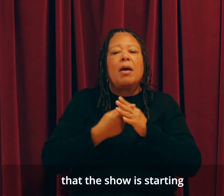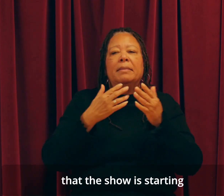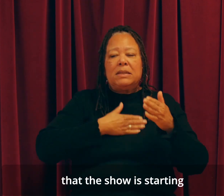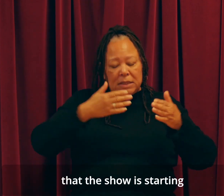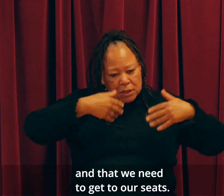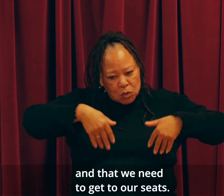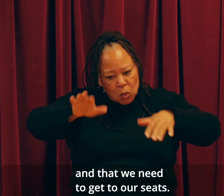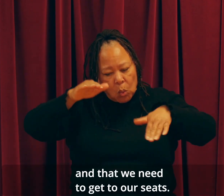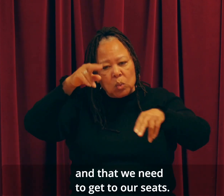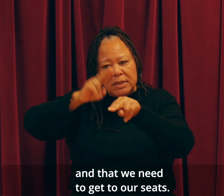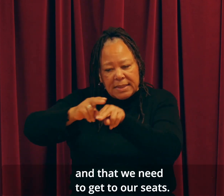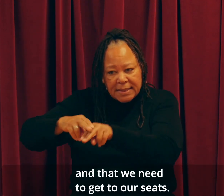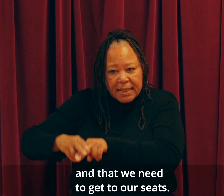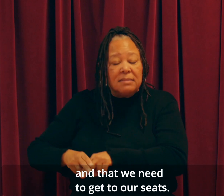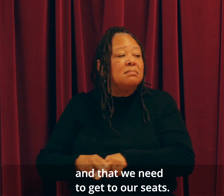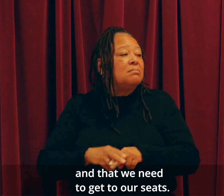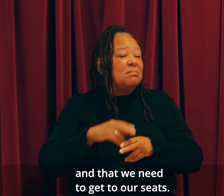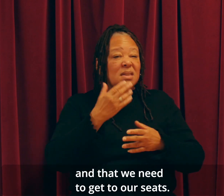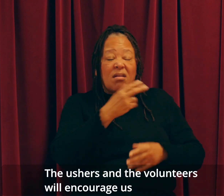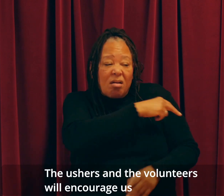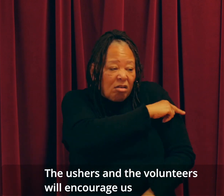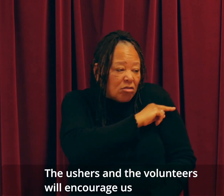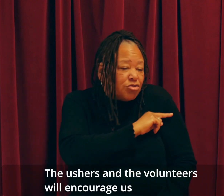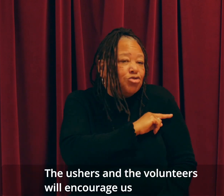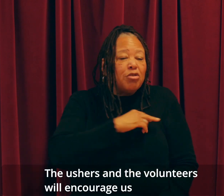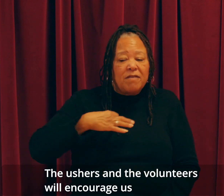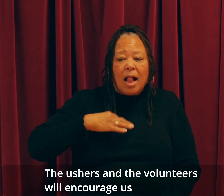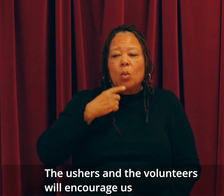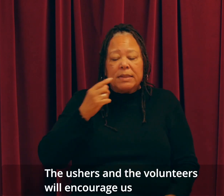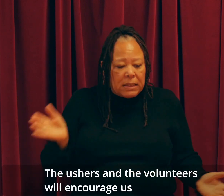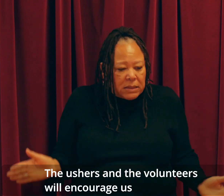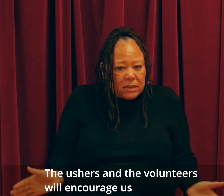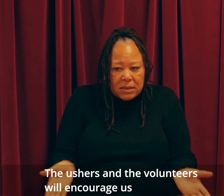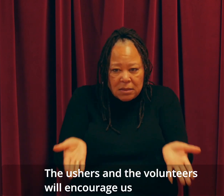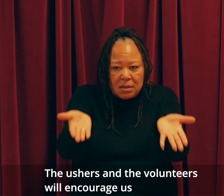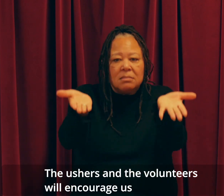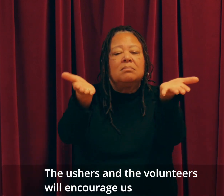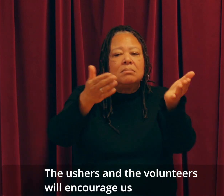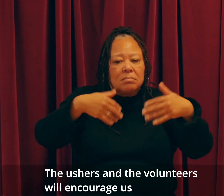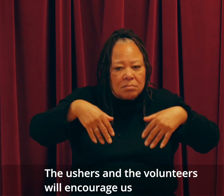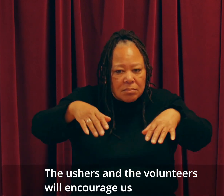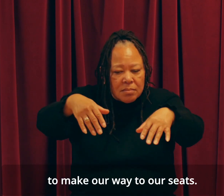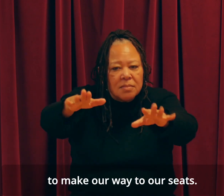that the show is starting and that we need to get to our seats. The ushers and volunteers will encourage